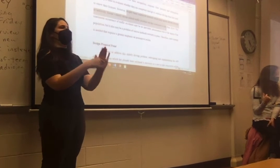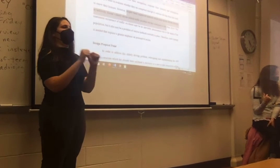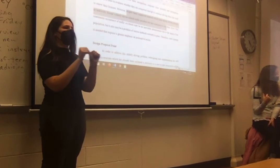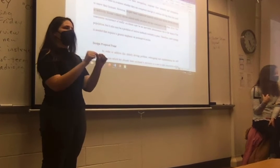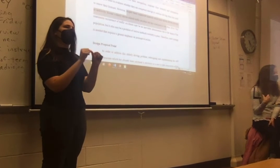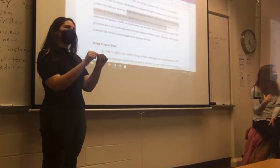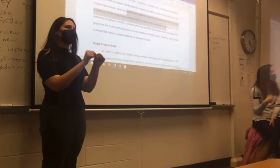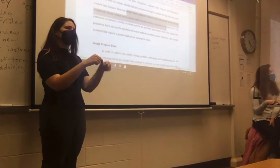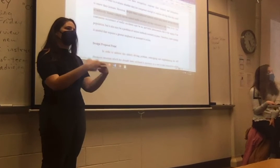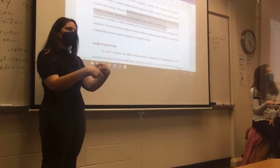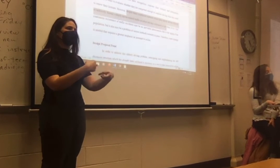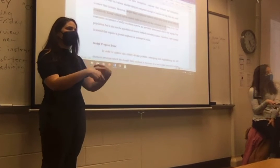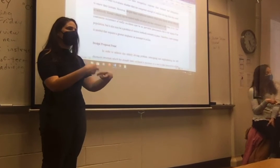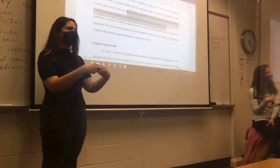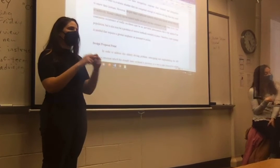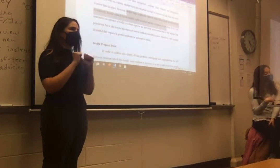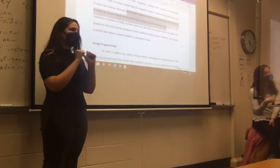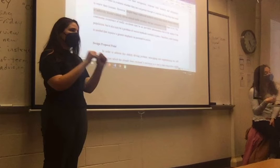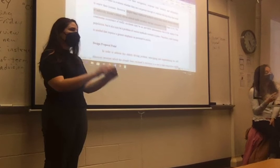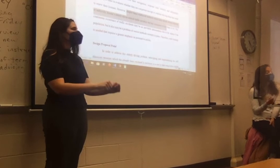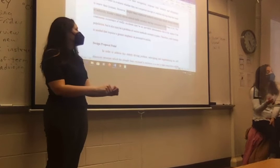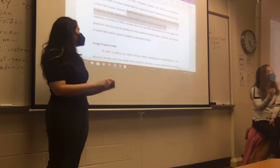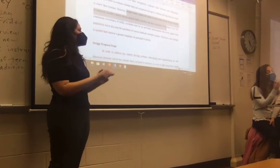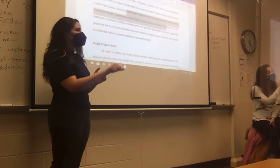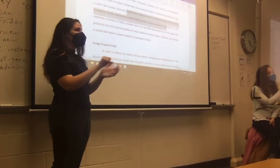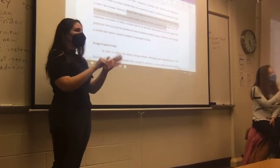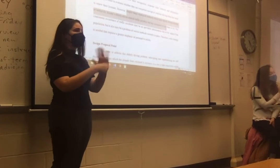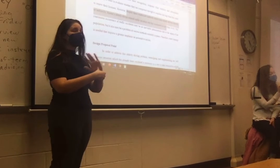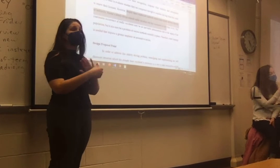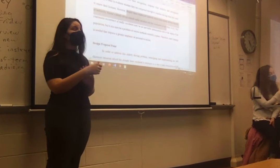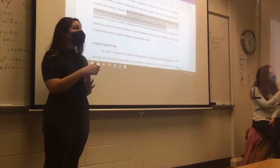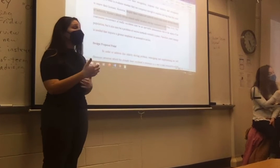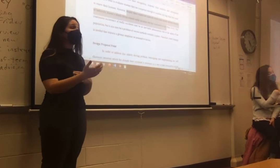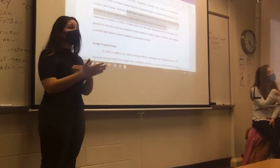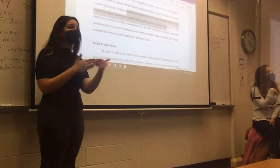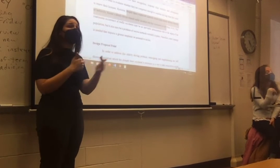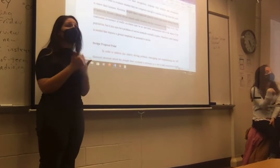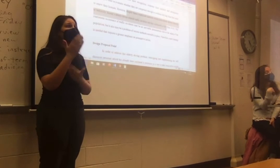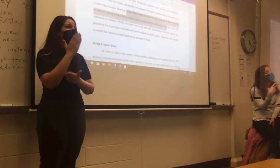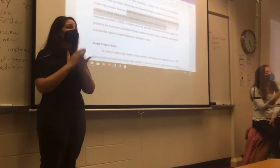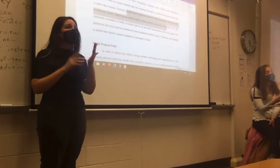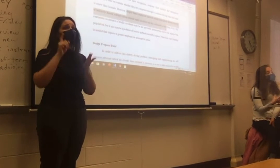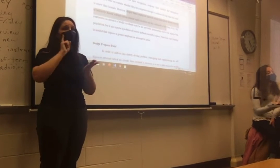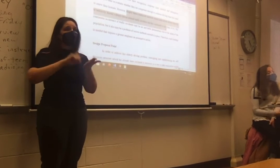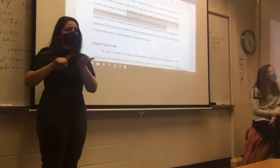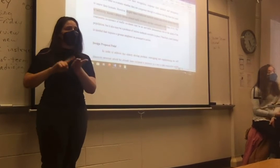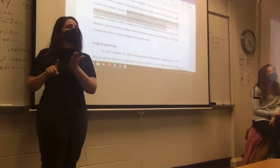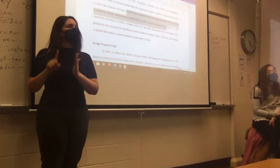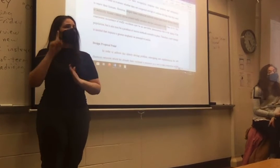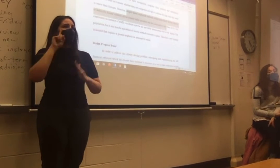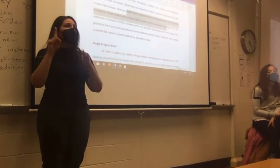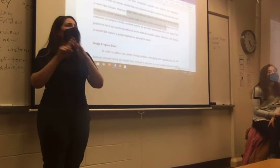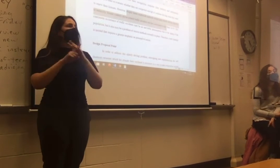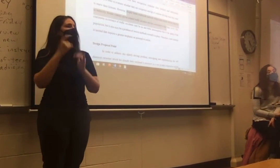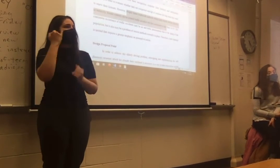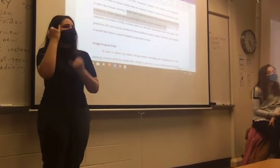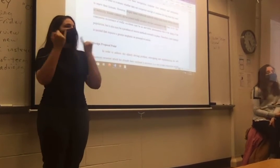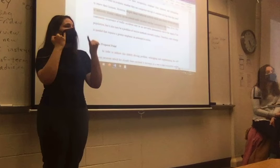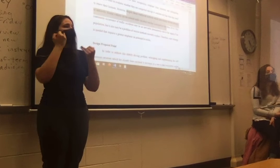right? So emphasizing that despite these methods, this issue is still a problem. So here